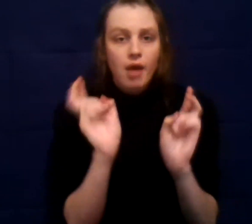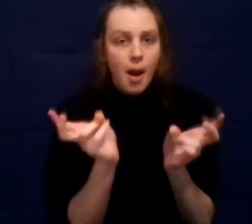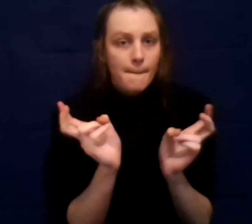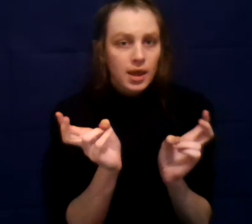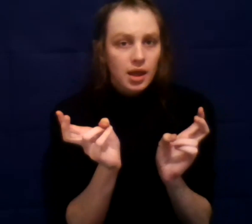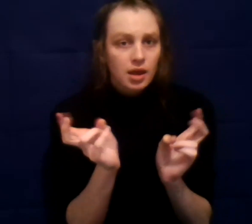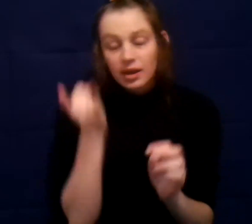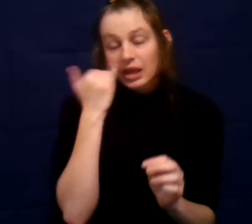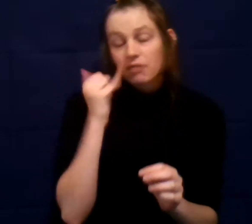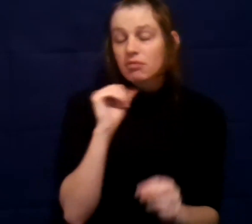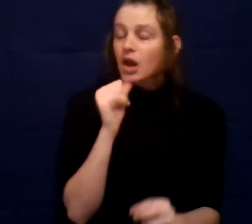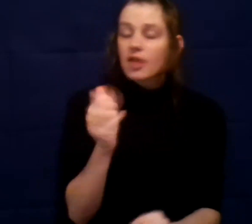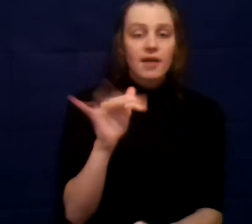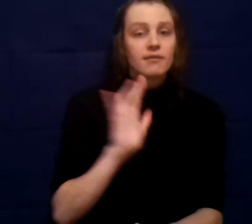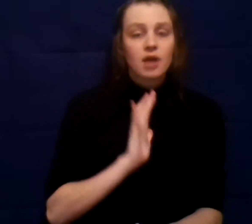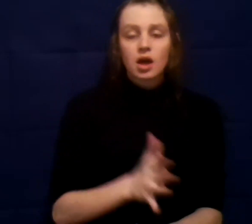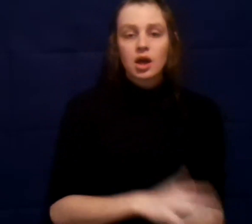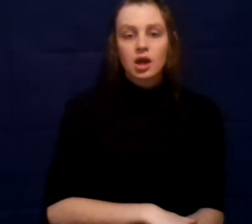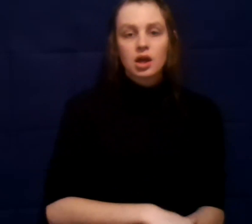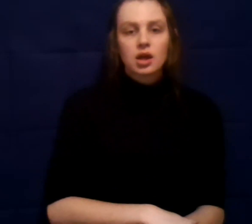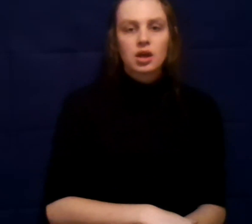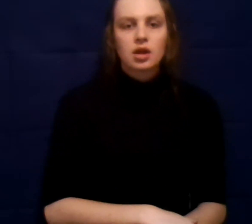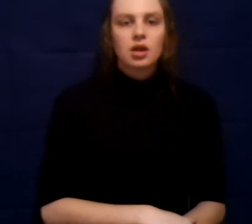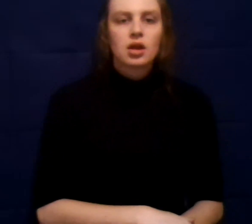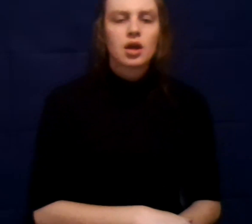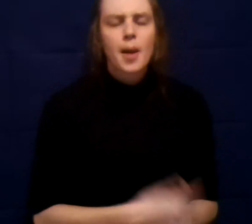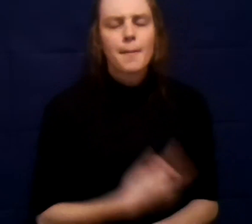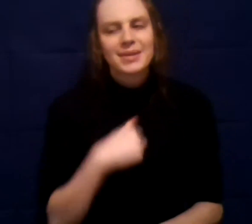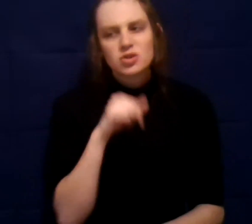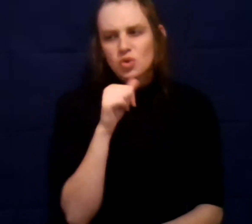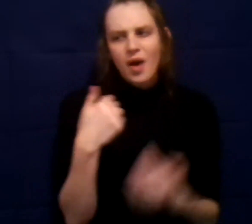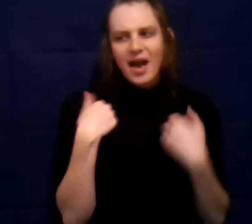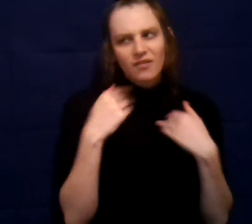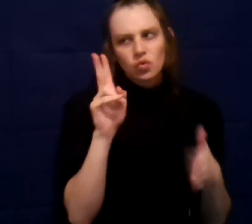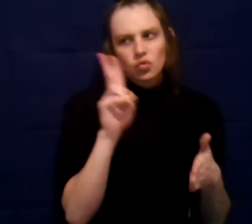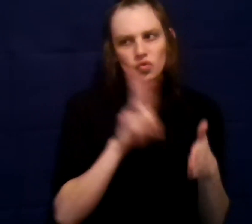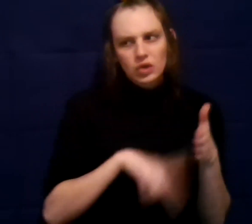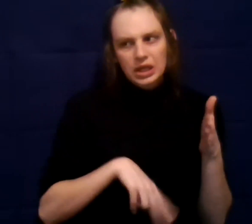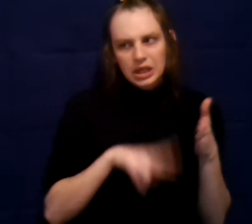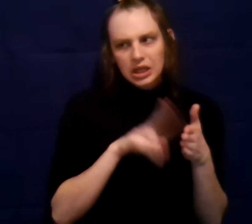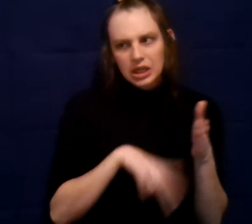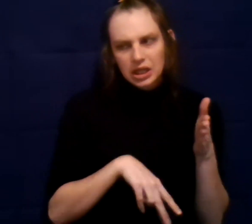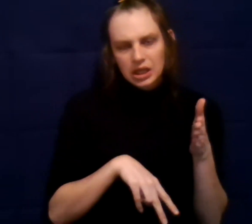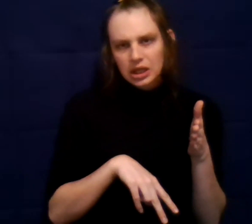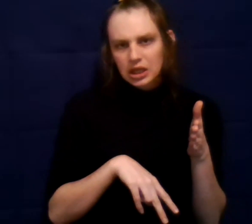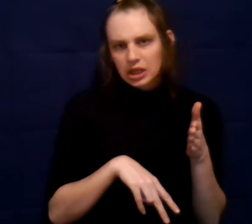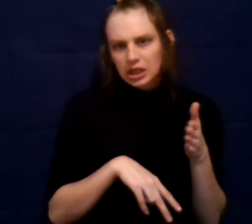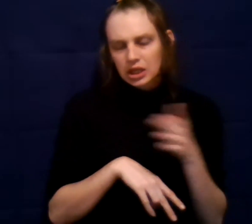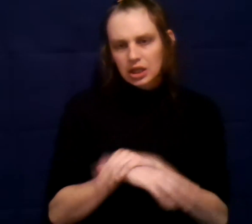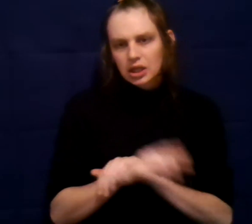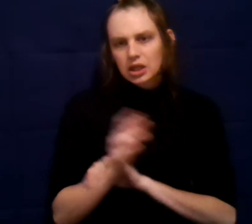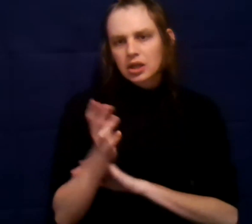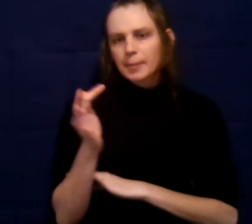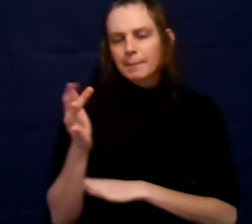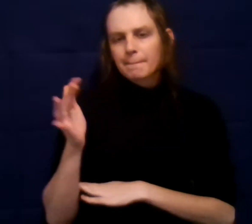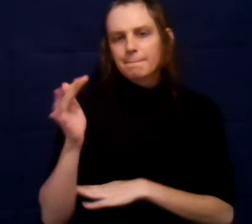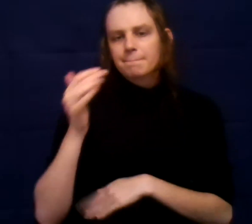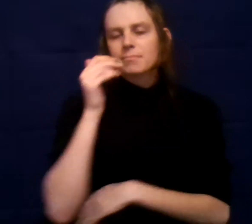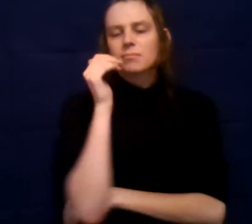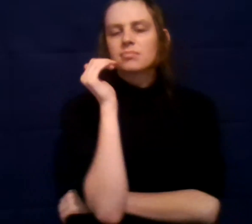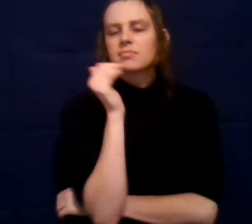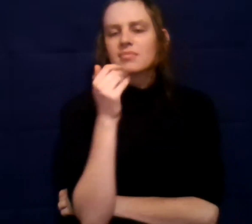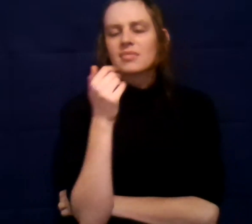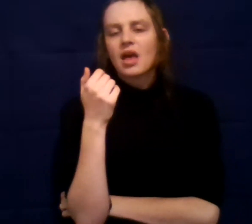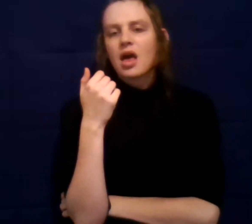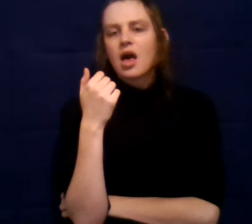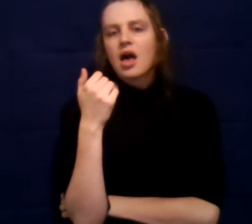not, so I do. I don't have a reading, but can I would love